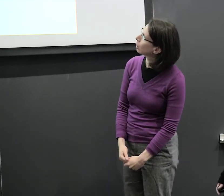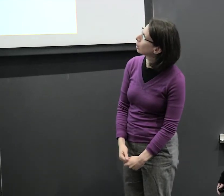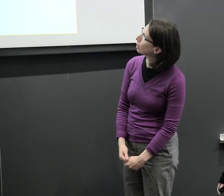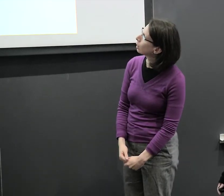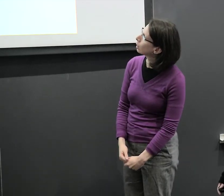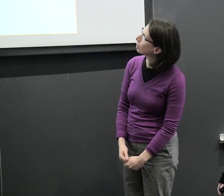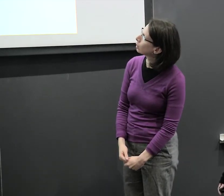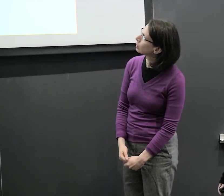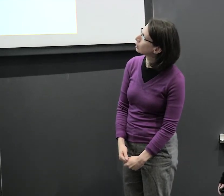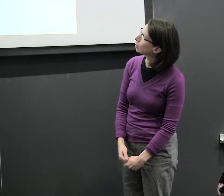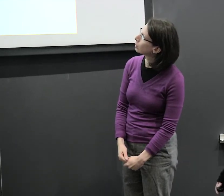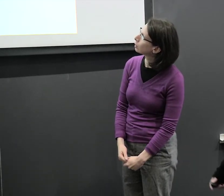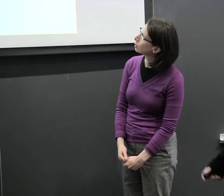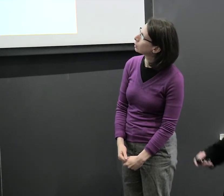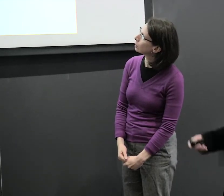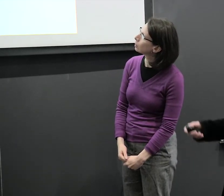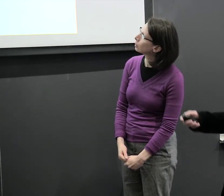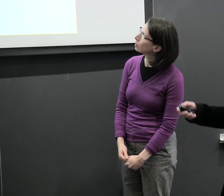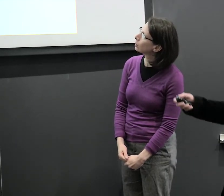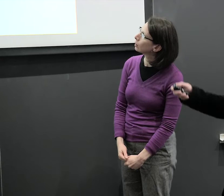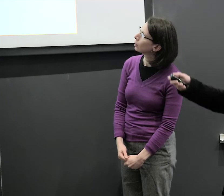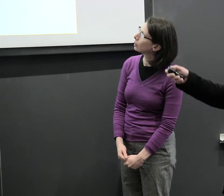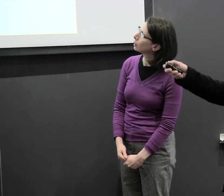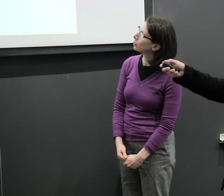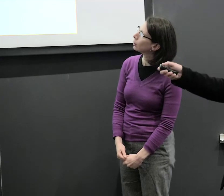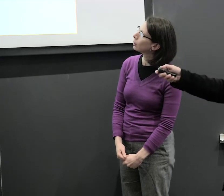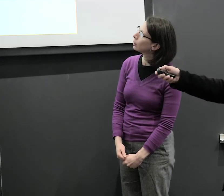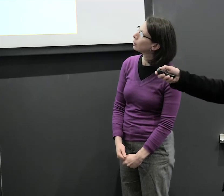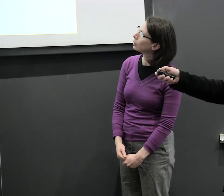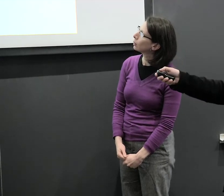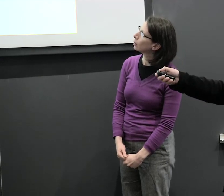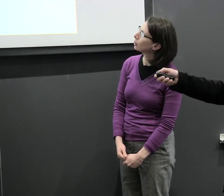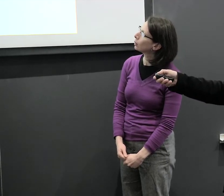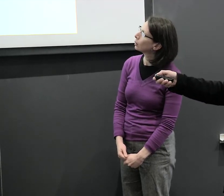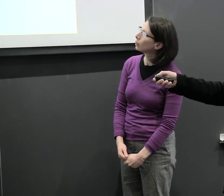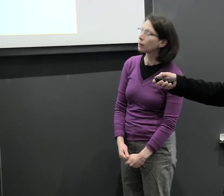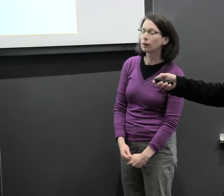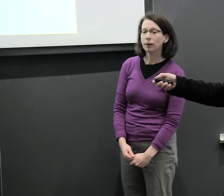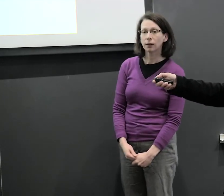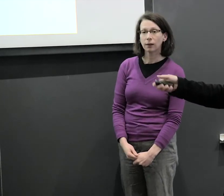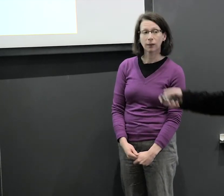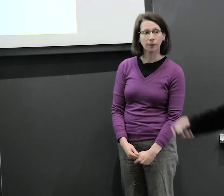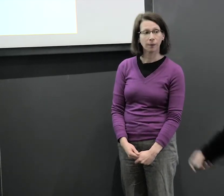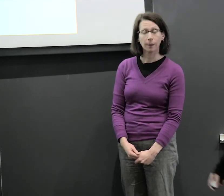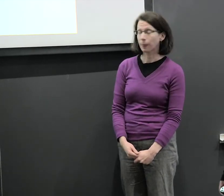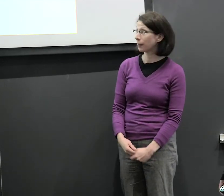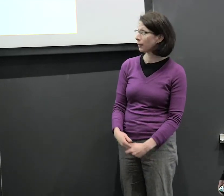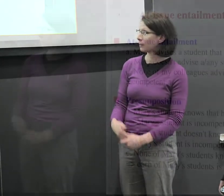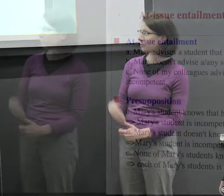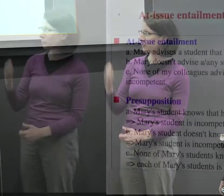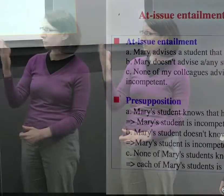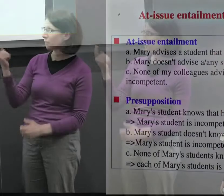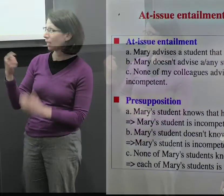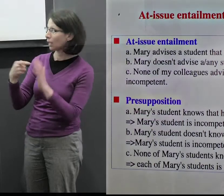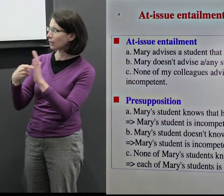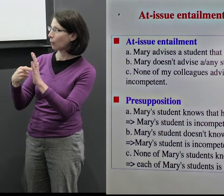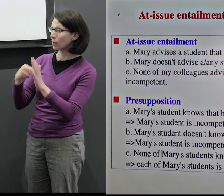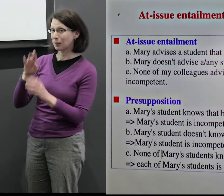this will be clear in the examples that you have here in